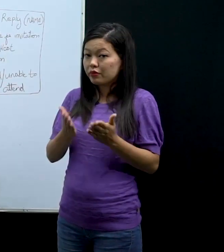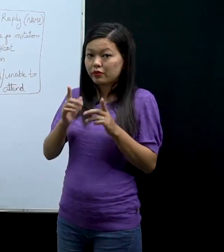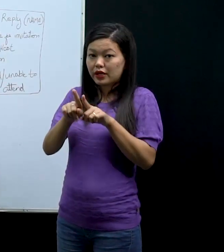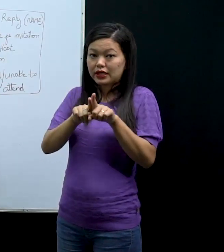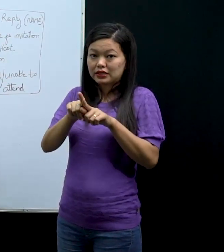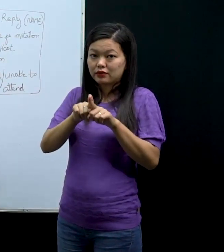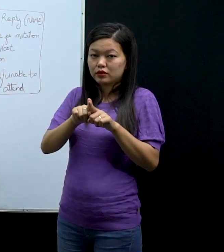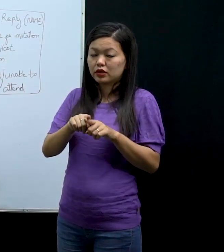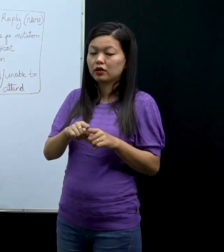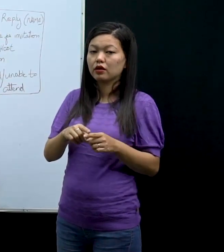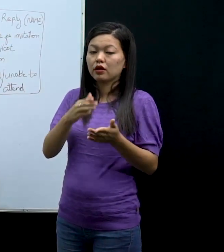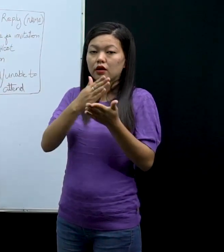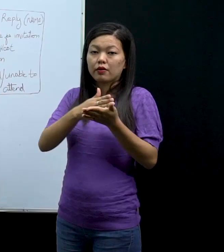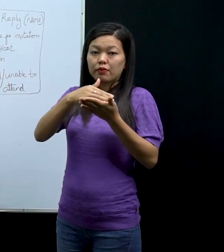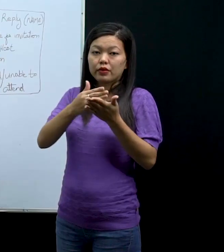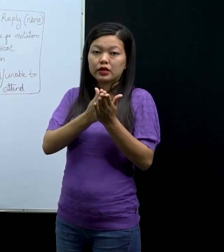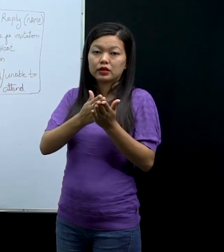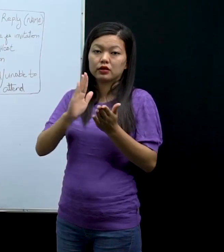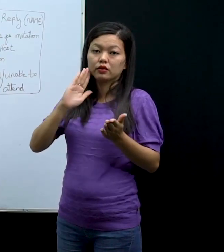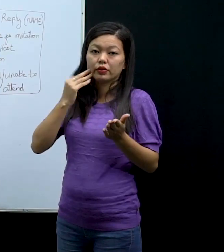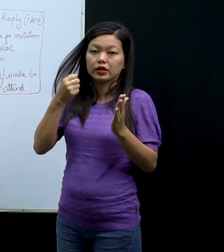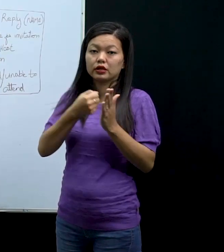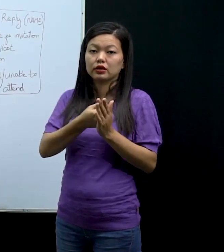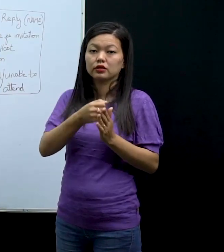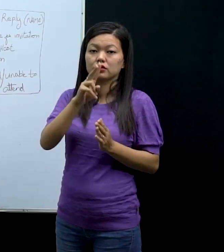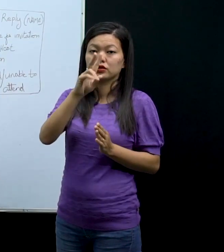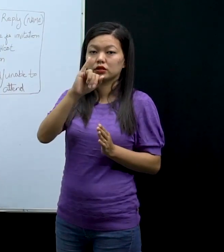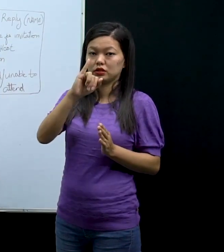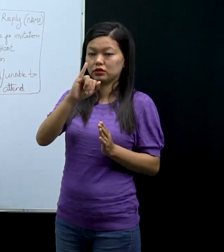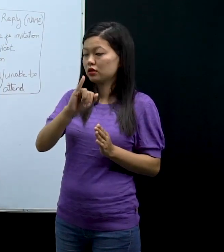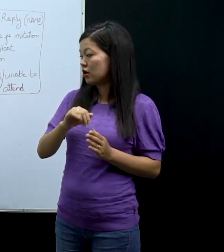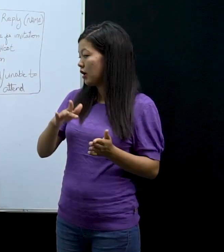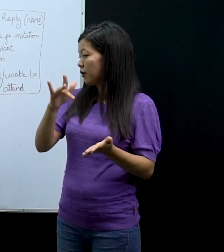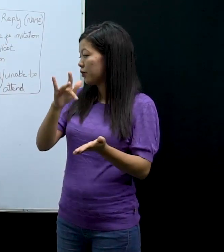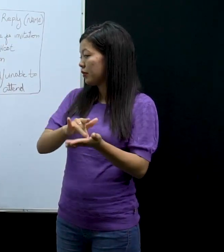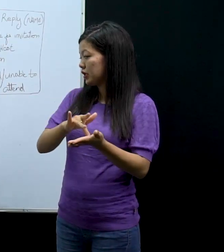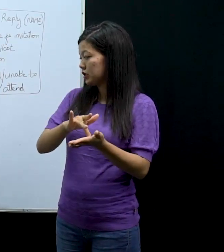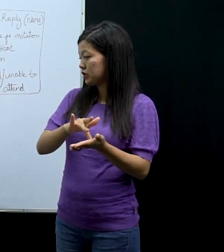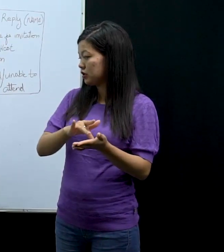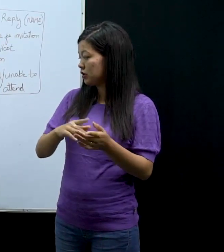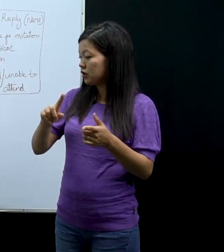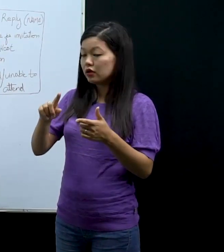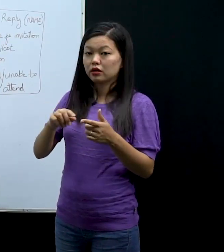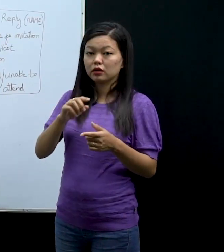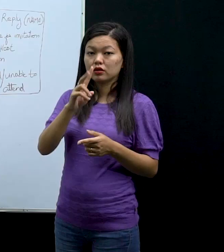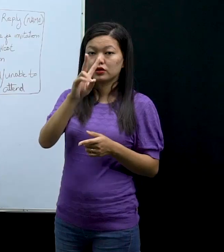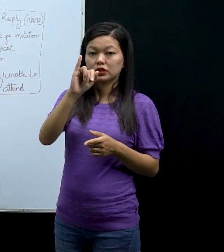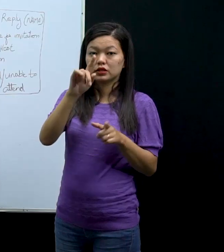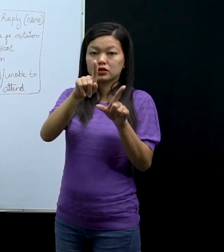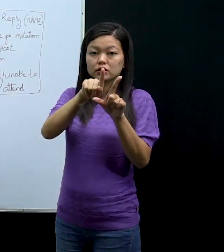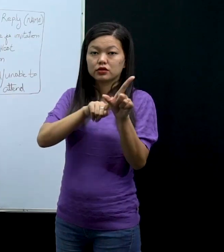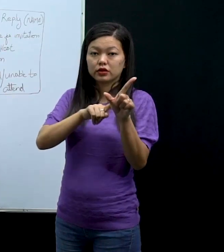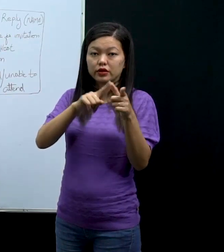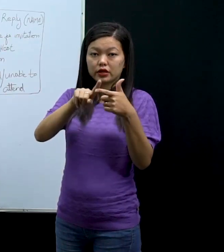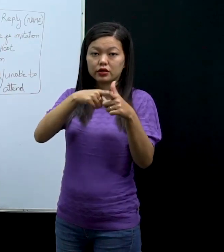Mulberry Lodge. Imagine that there is a lodge called the Mulberry Lodge and the time is 4 to 7 p.m. 4 to